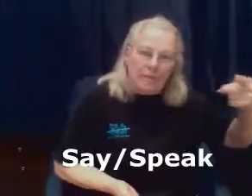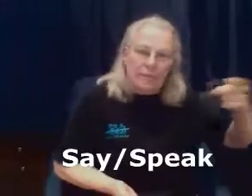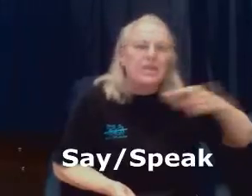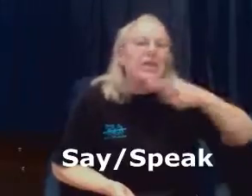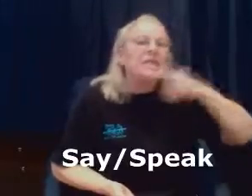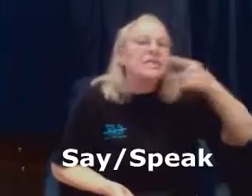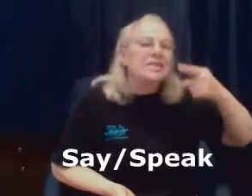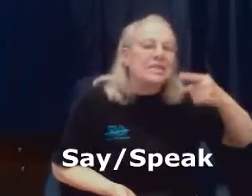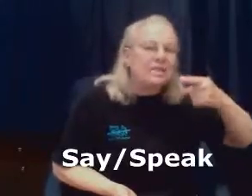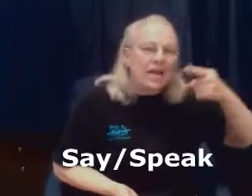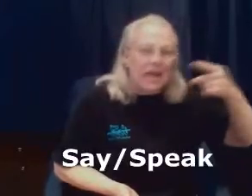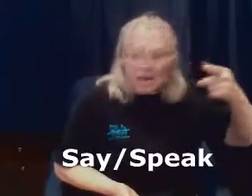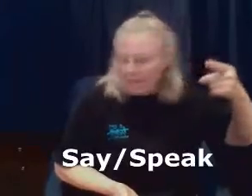lips. Say.